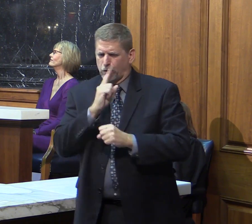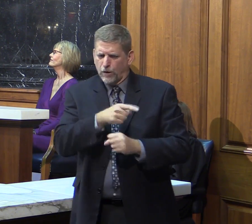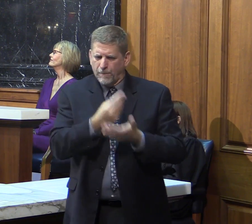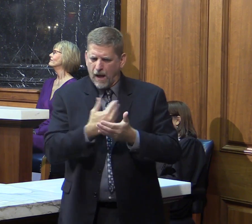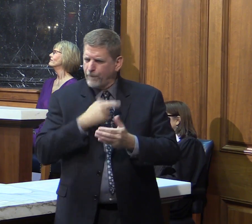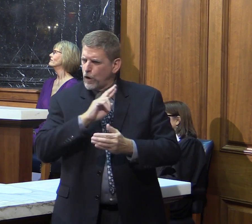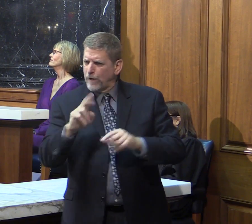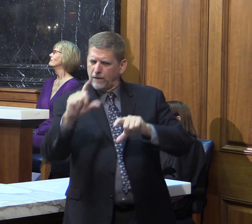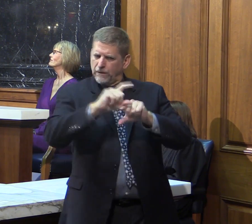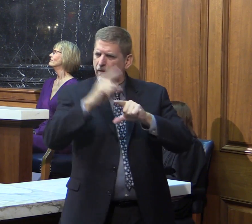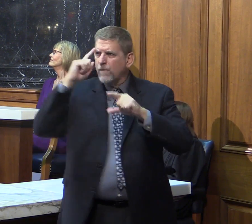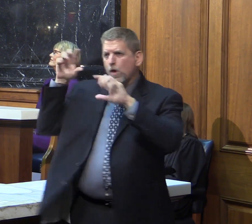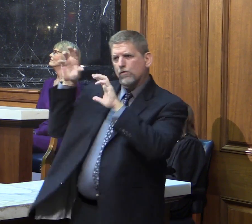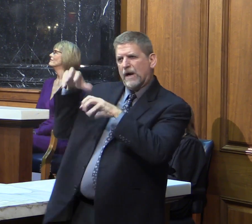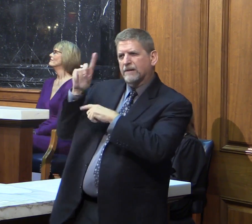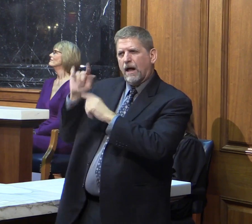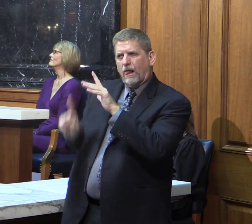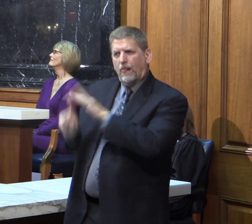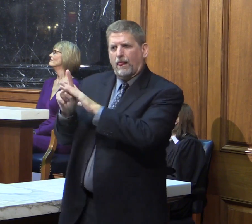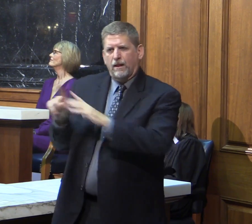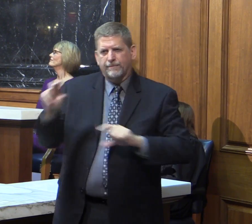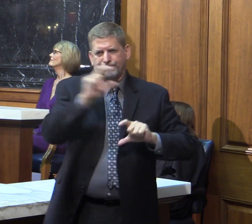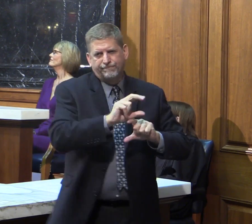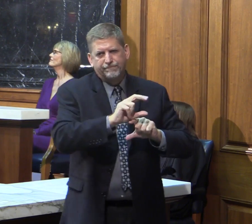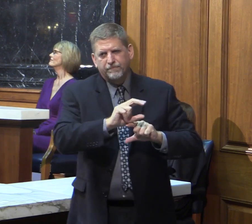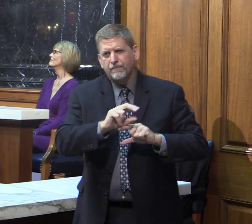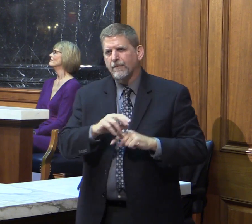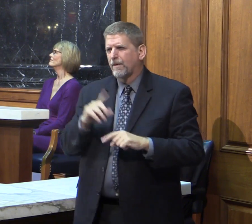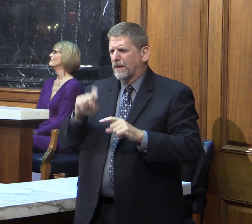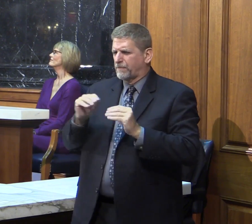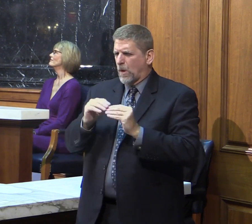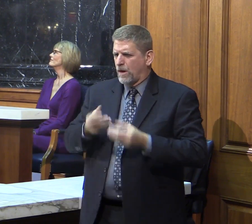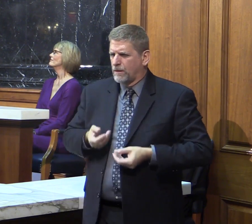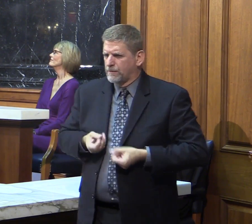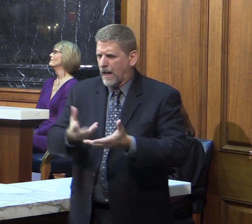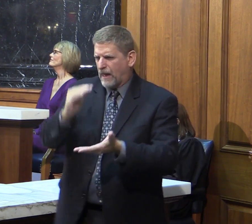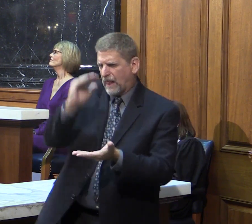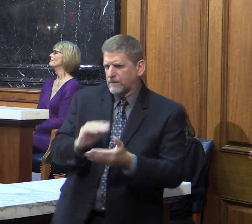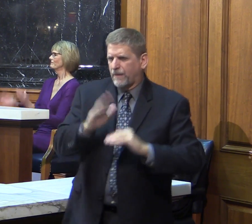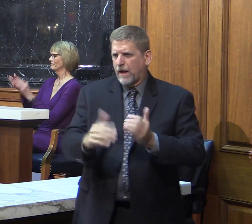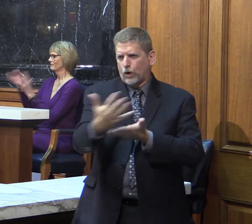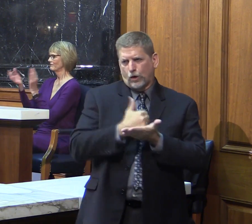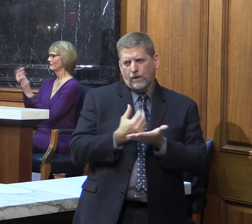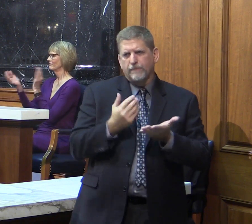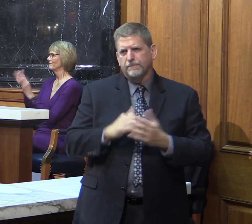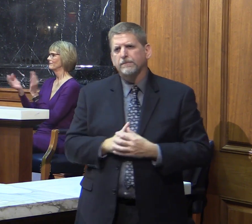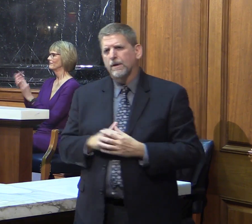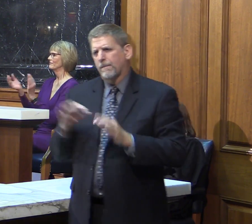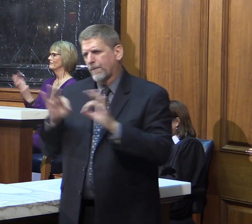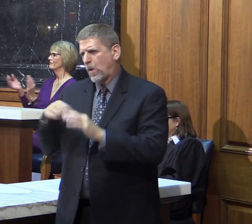less than we take in, and protecting our future. That's why I support a balanced budget amendment.